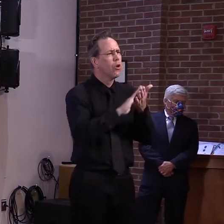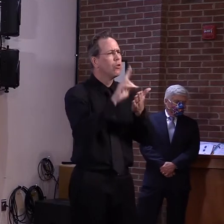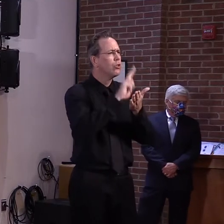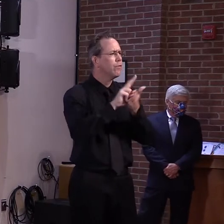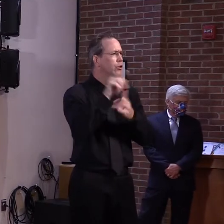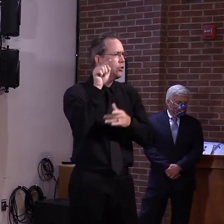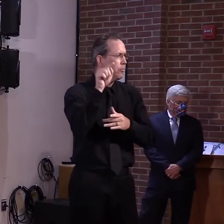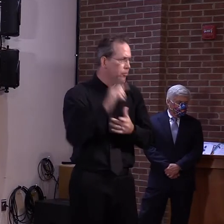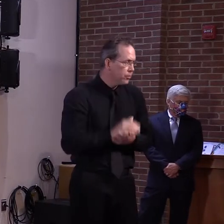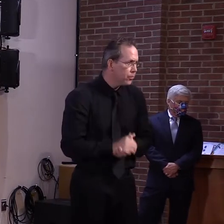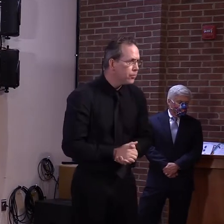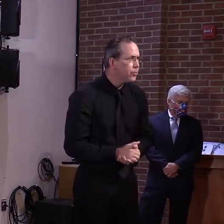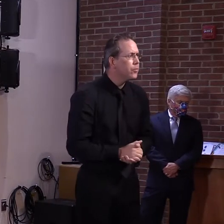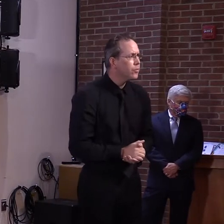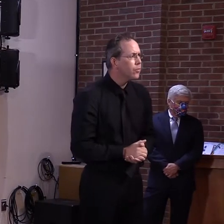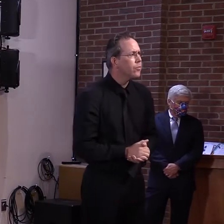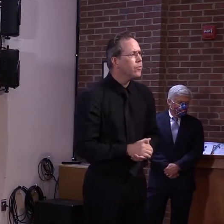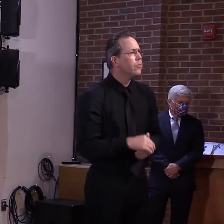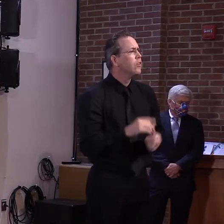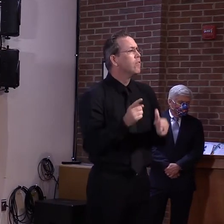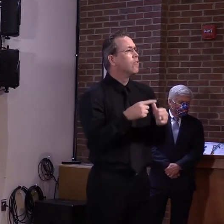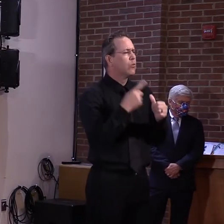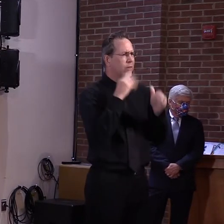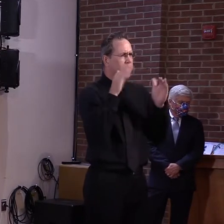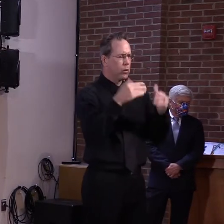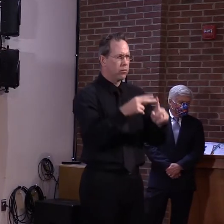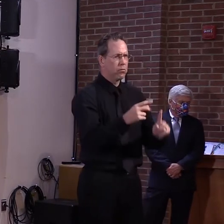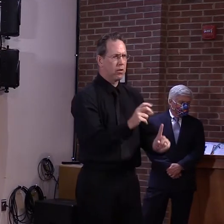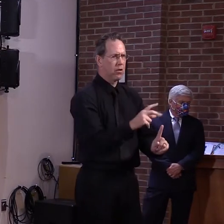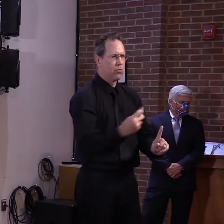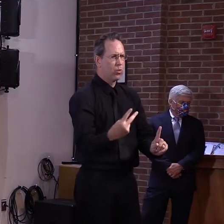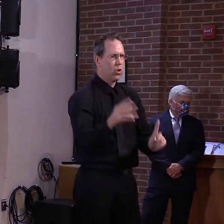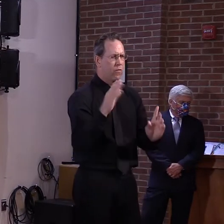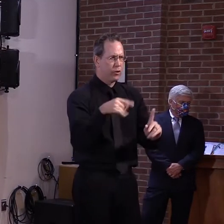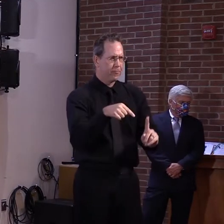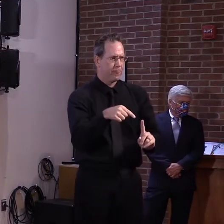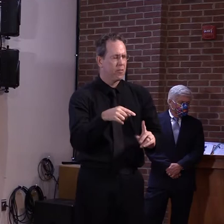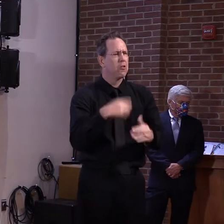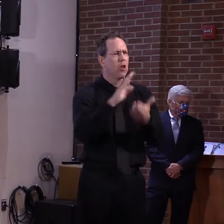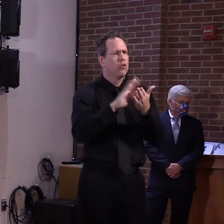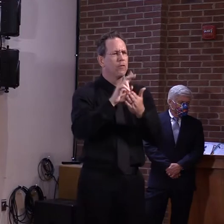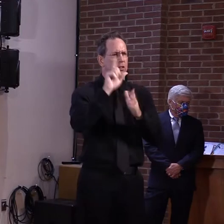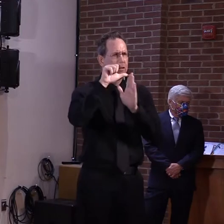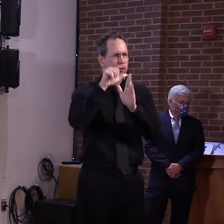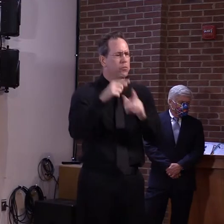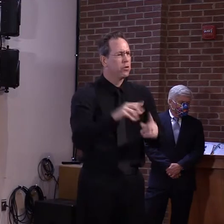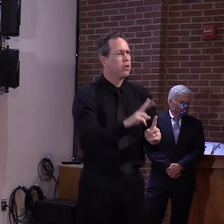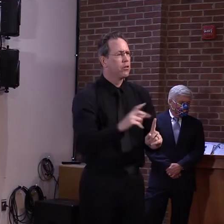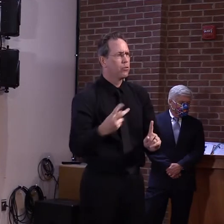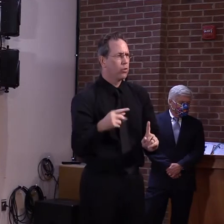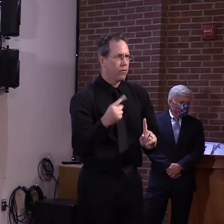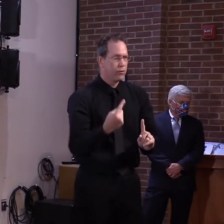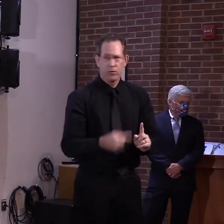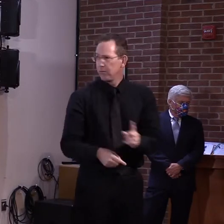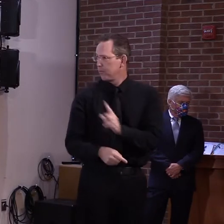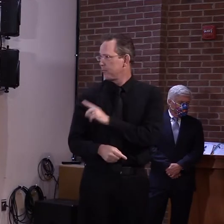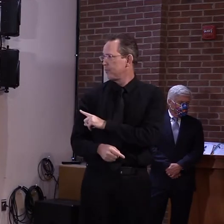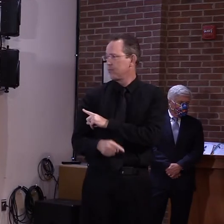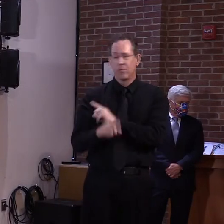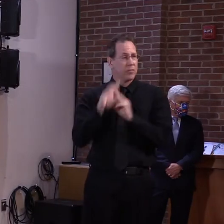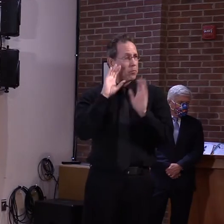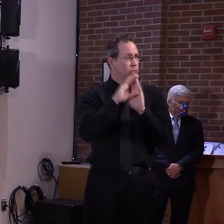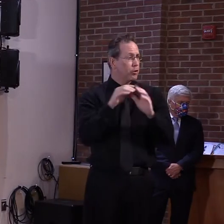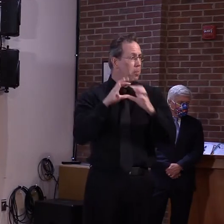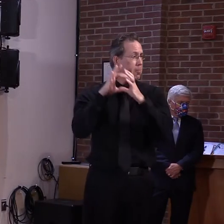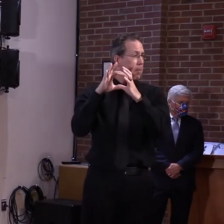to start with the K through 12 restart. And if we go to the next slide, we'll see, again, I talked about how cases are really high in the country.